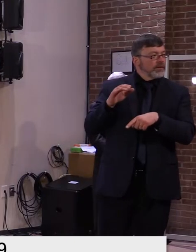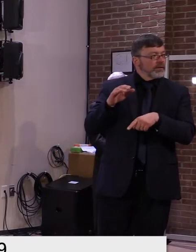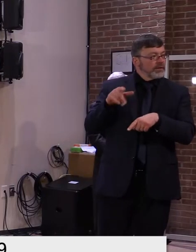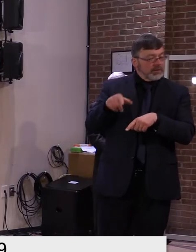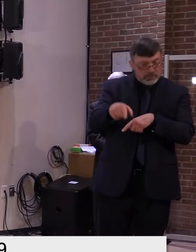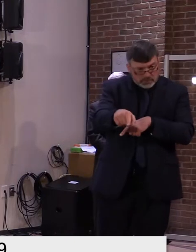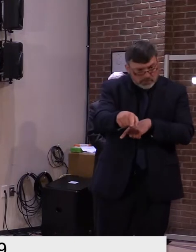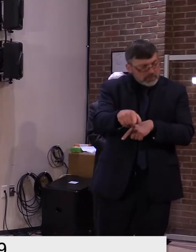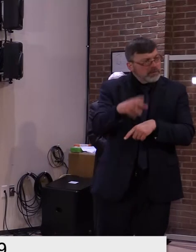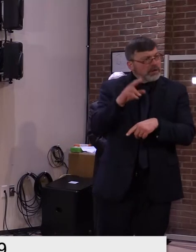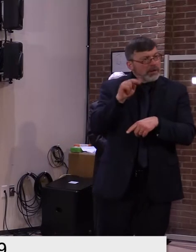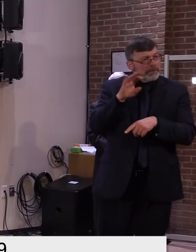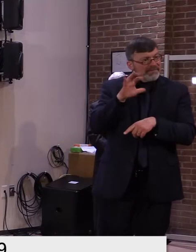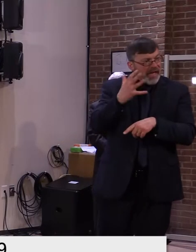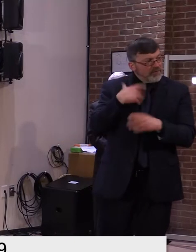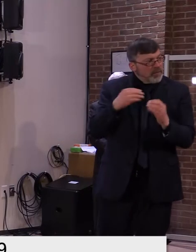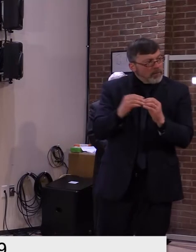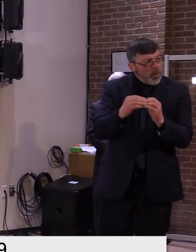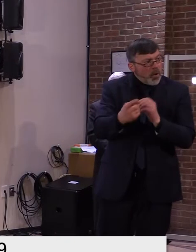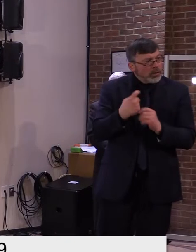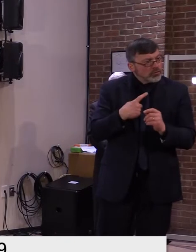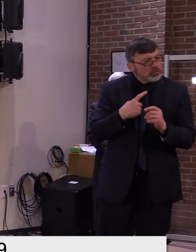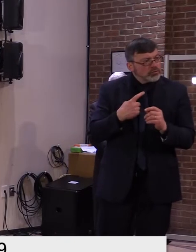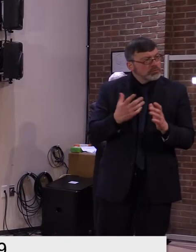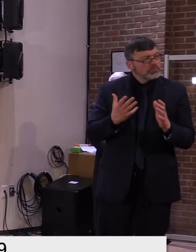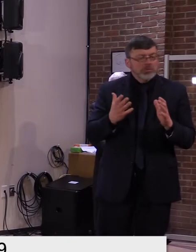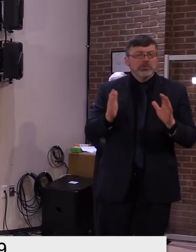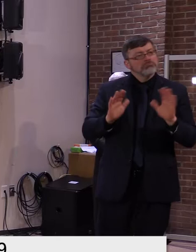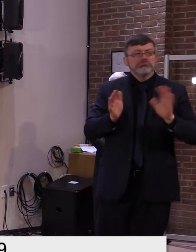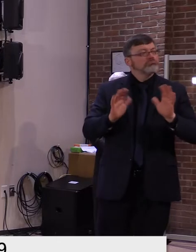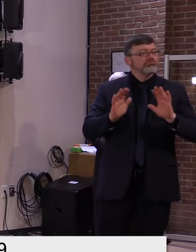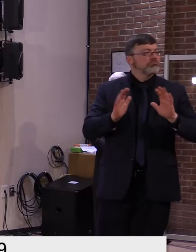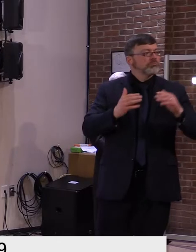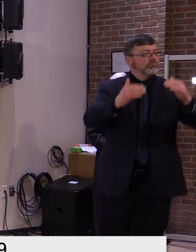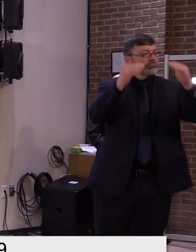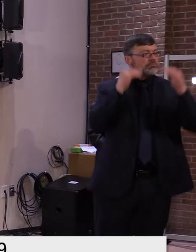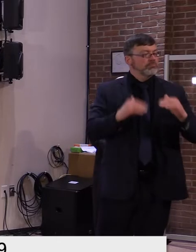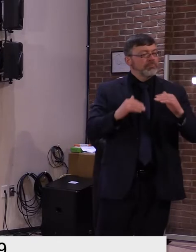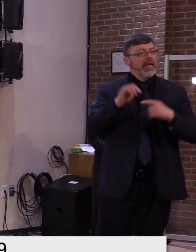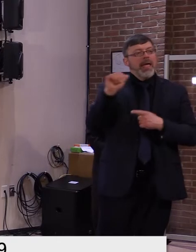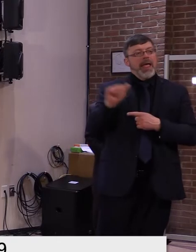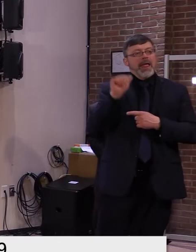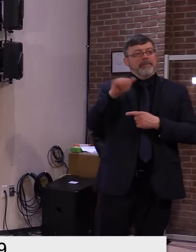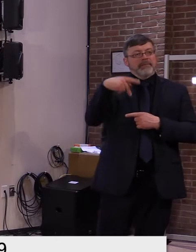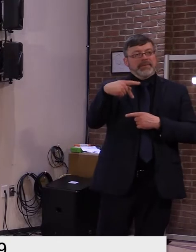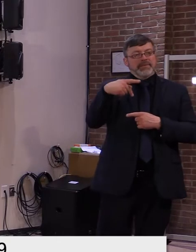I'll take that as all set. We'll go to Lisa at the AP.